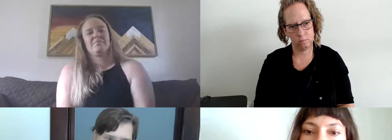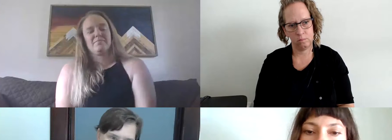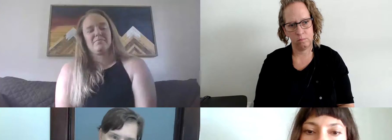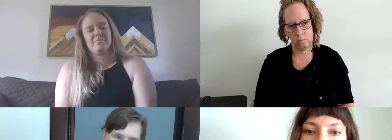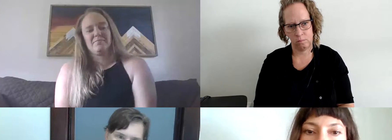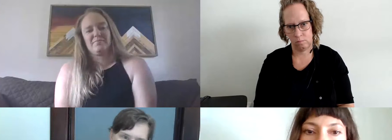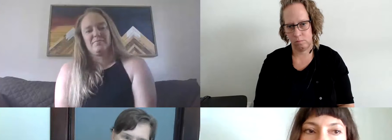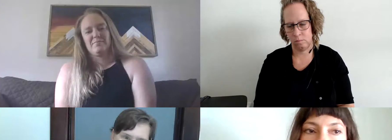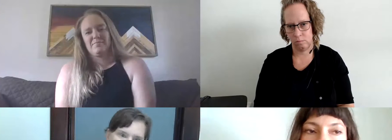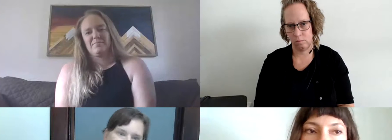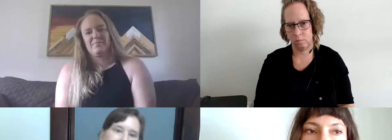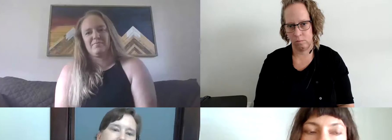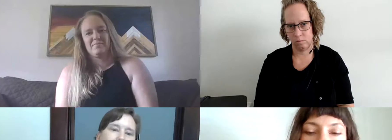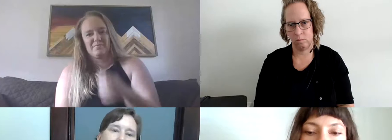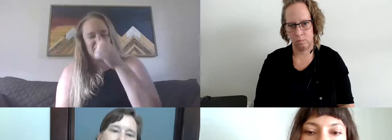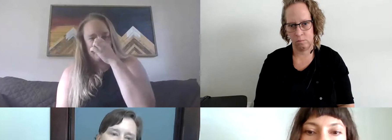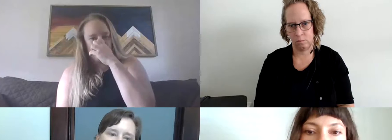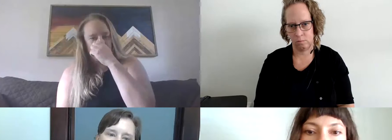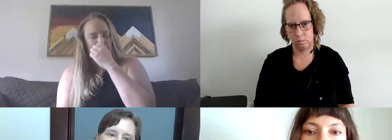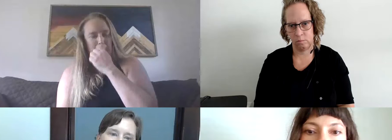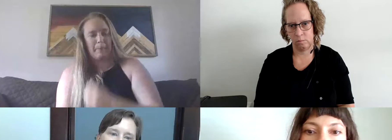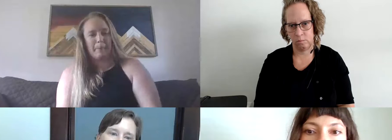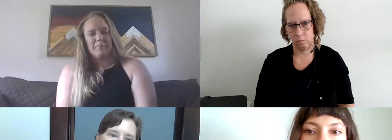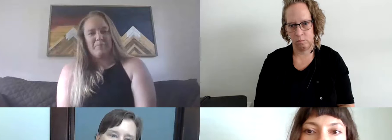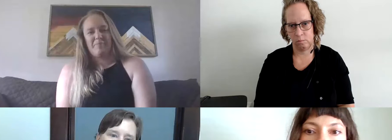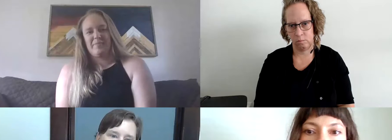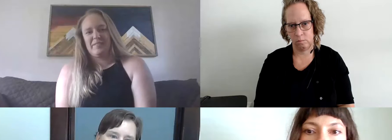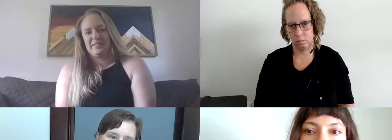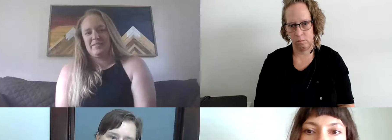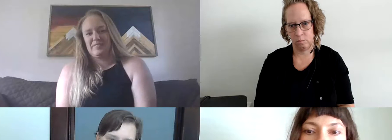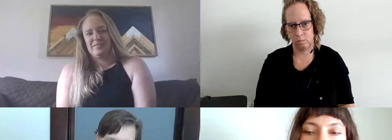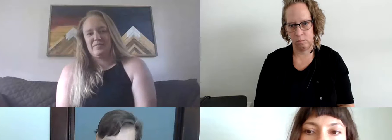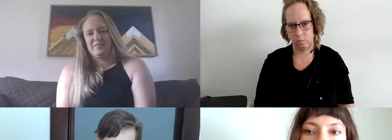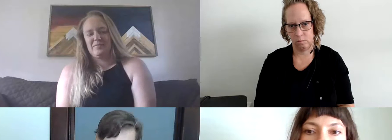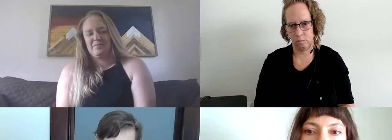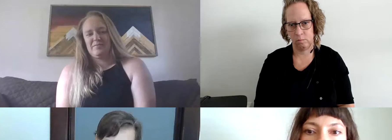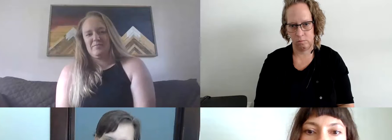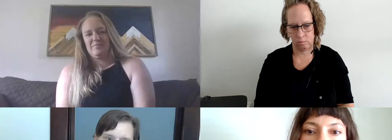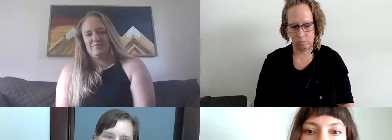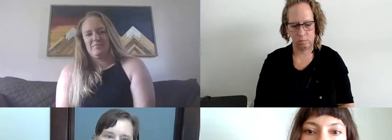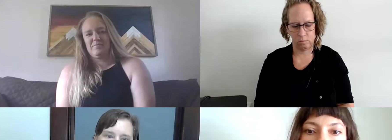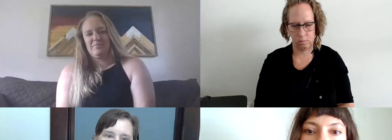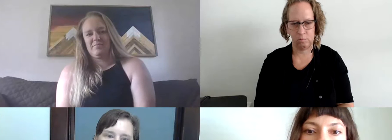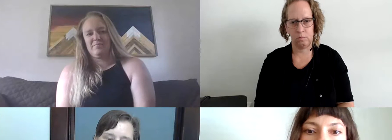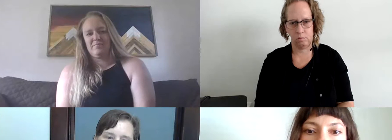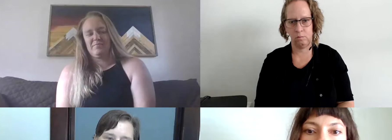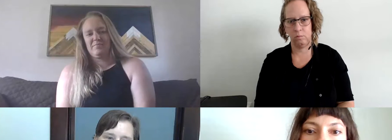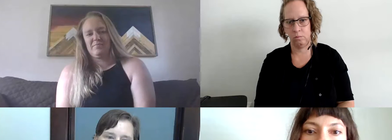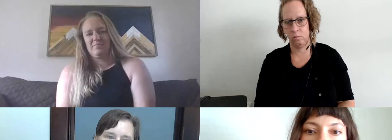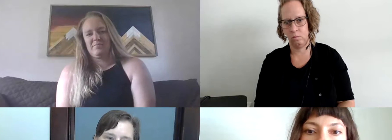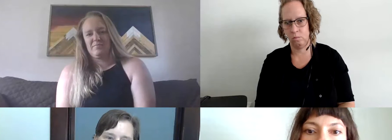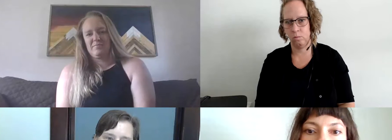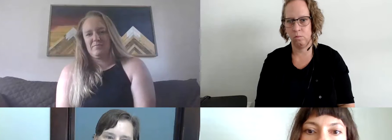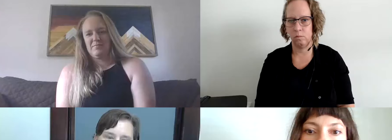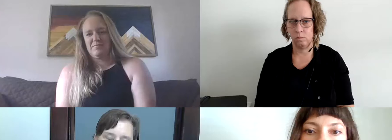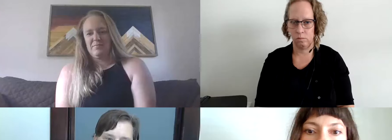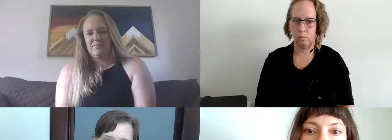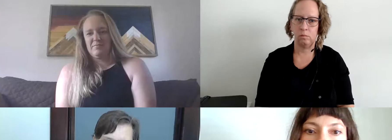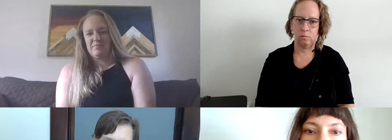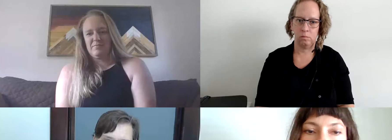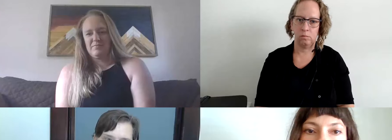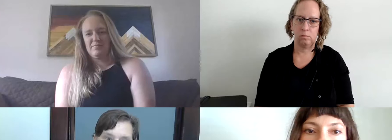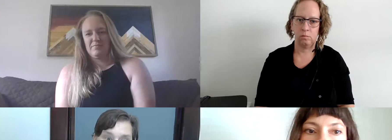word that pops up in the meeting, their software is not prepared for that vocabulary. So then they have to manually key in each